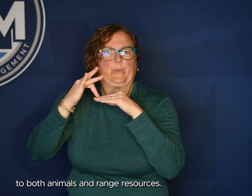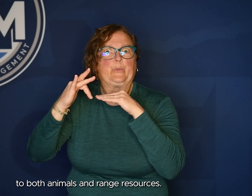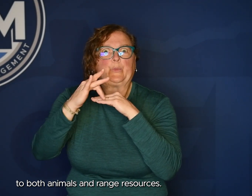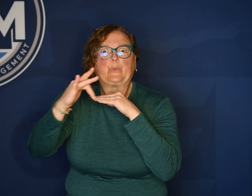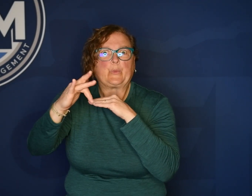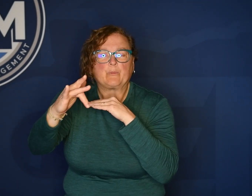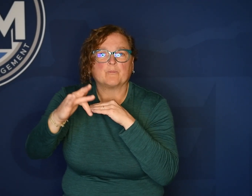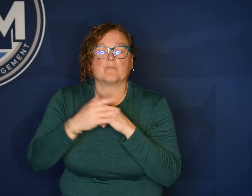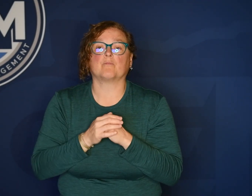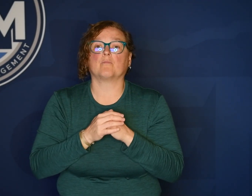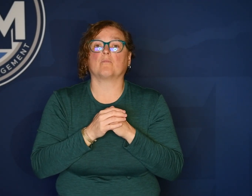resources.